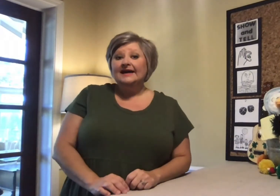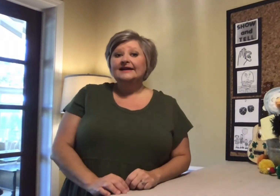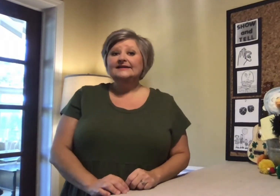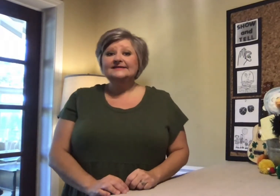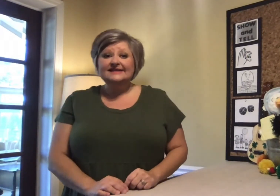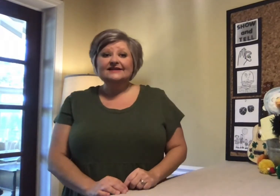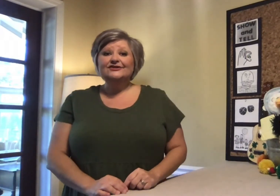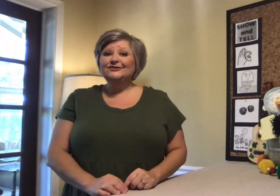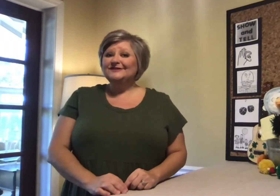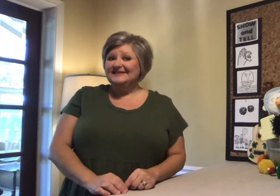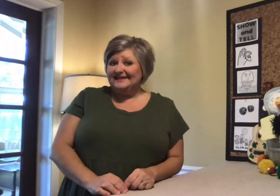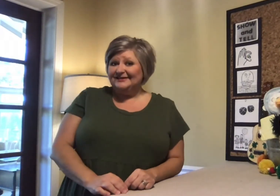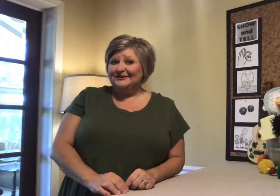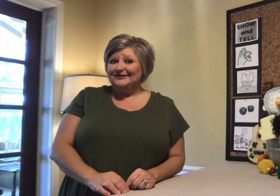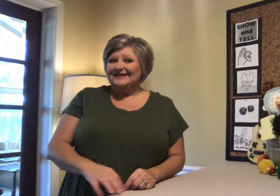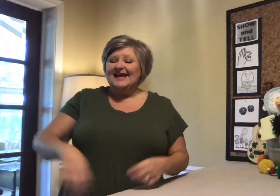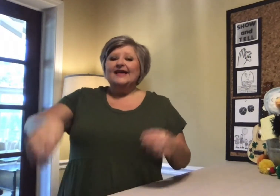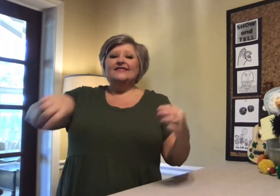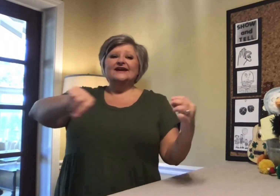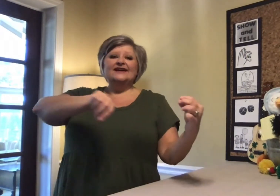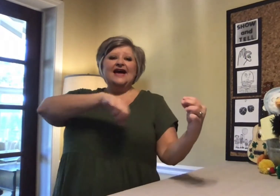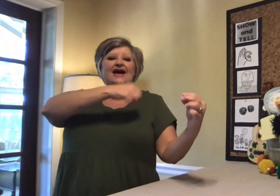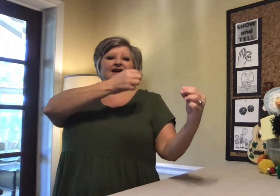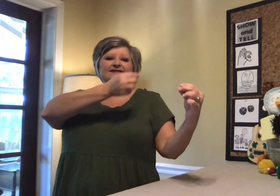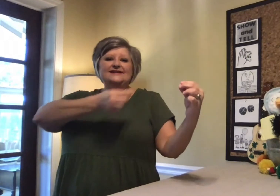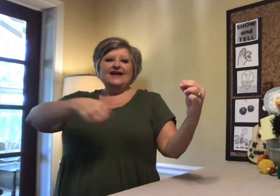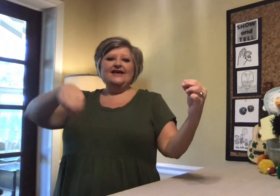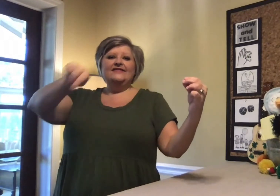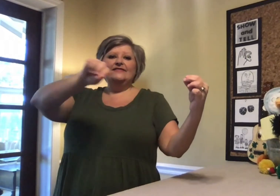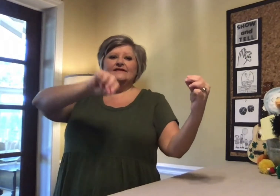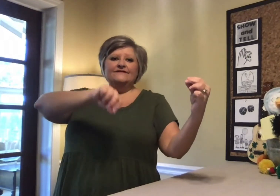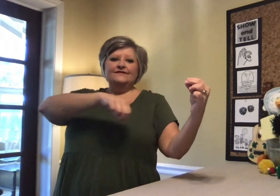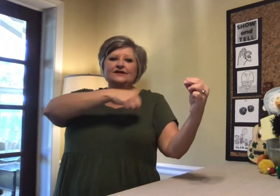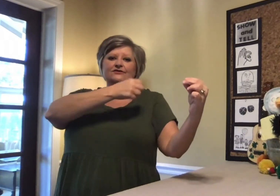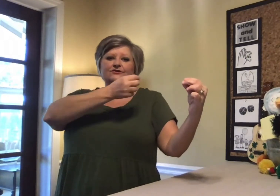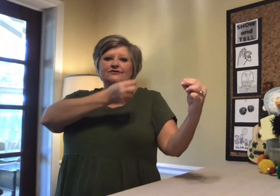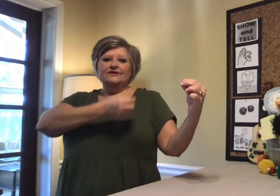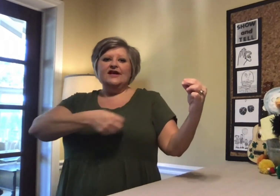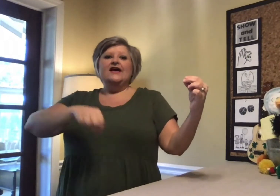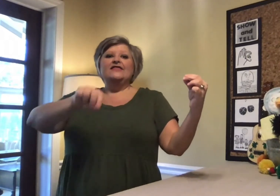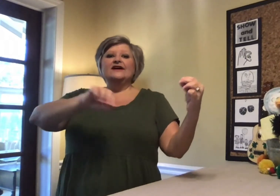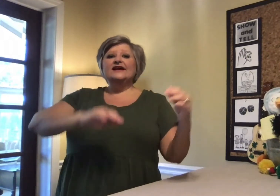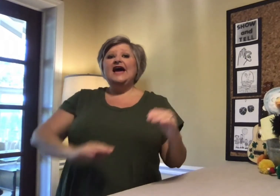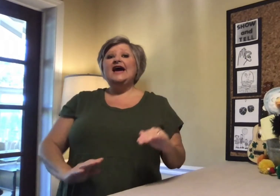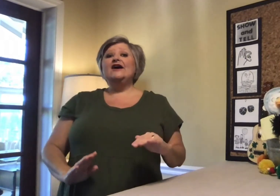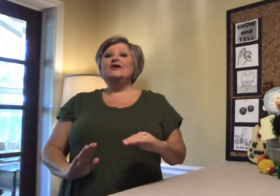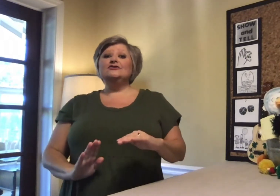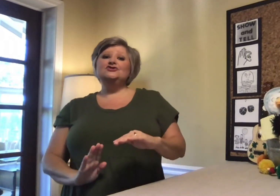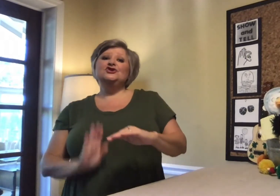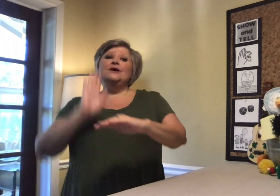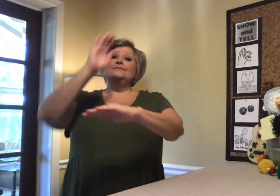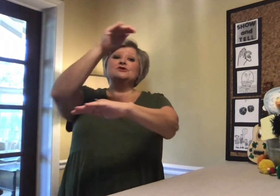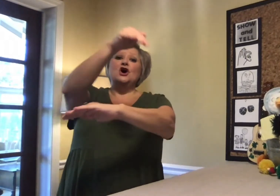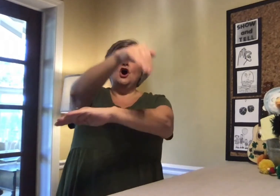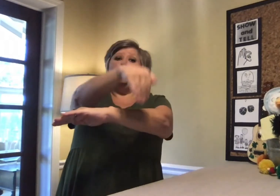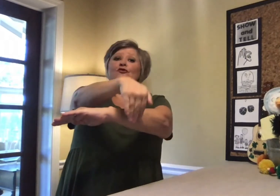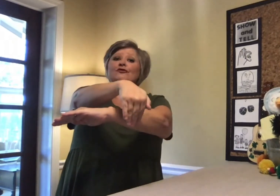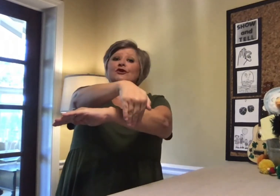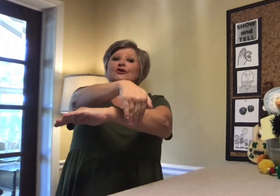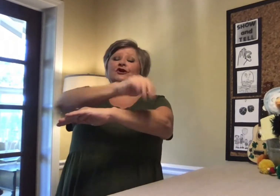Hey, diddle, diddle, the cat and the fiddle. The cow jumped over